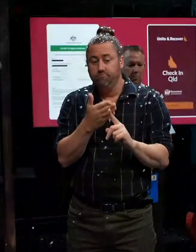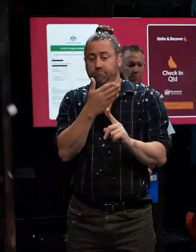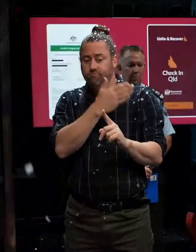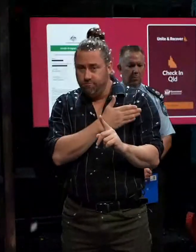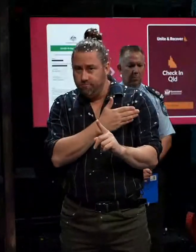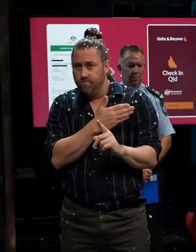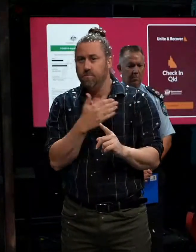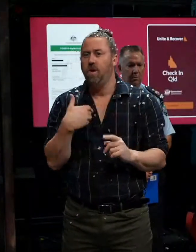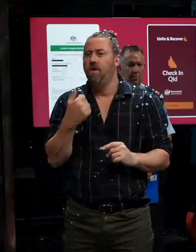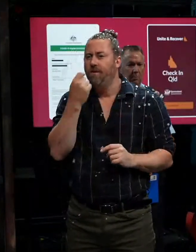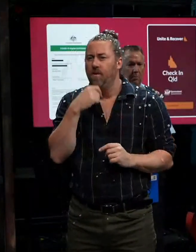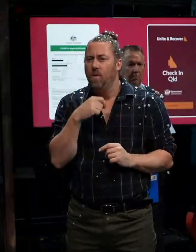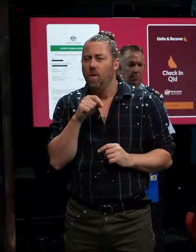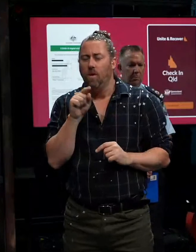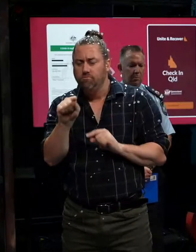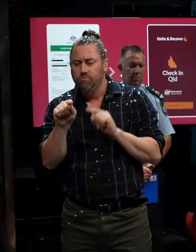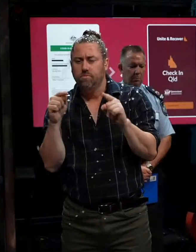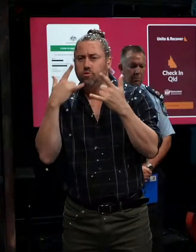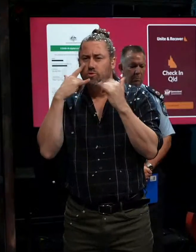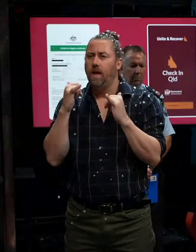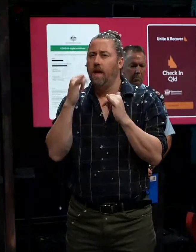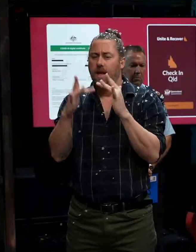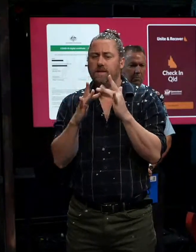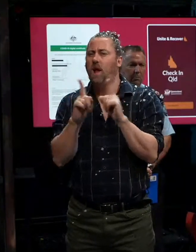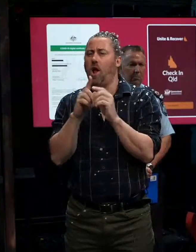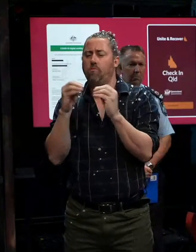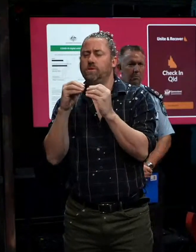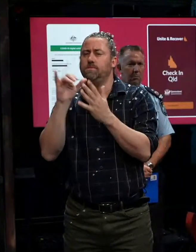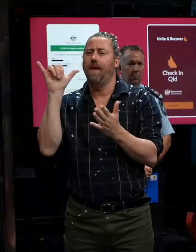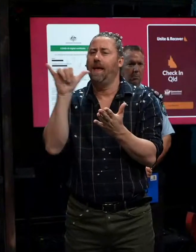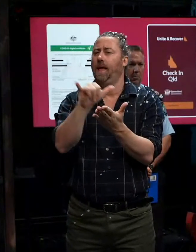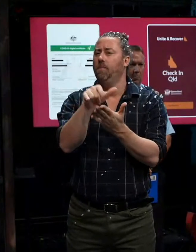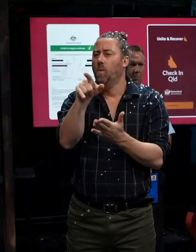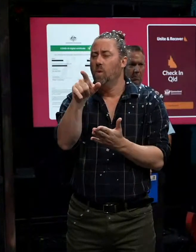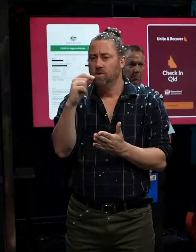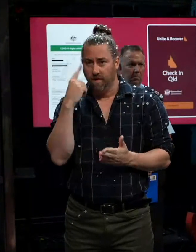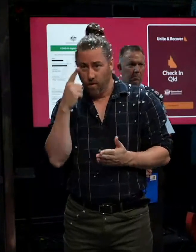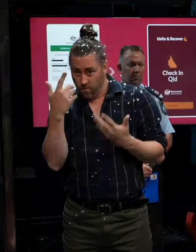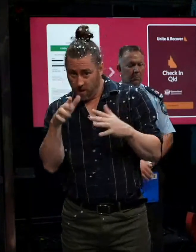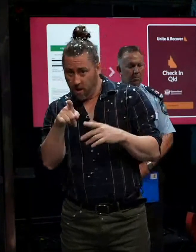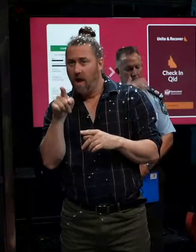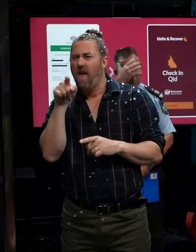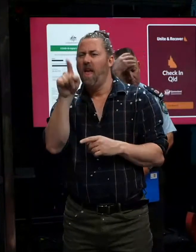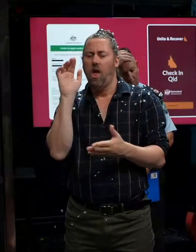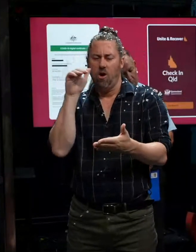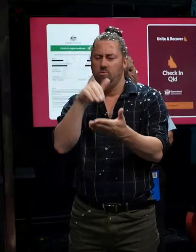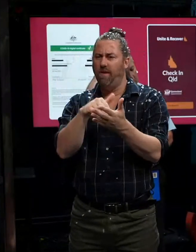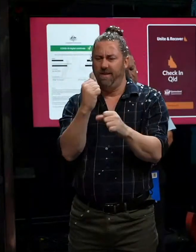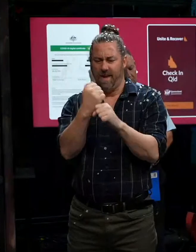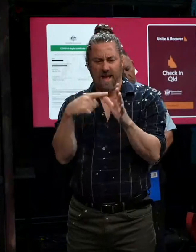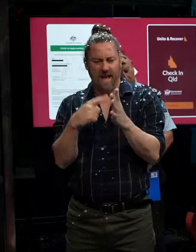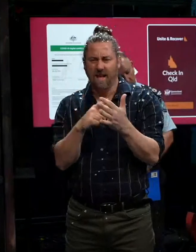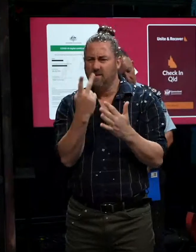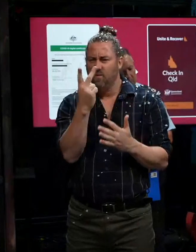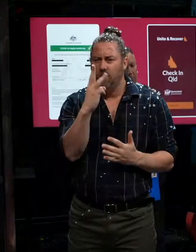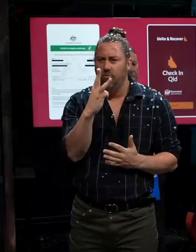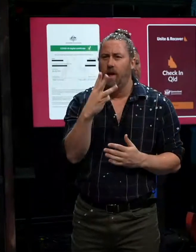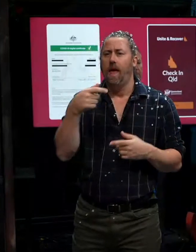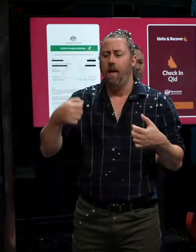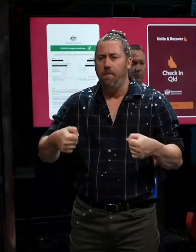have flagged on the website just for people to have a look at. If you've been in any of those venues, and that's the gate that they arrive, the luggage carousel or